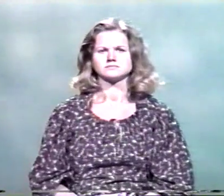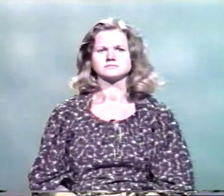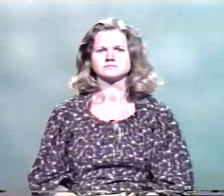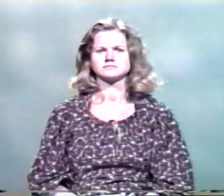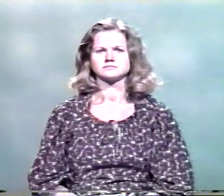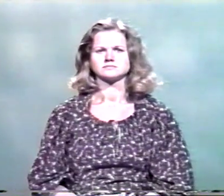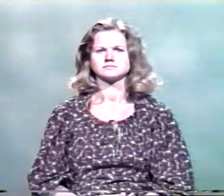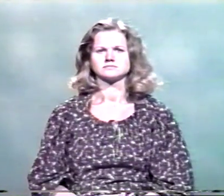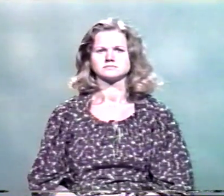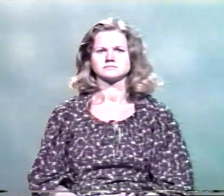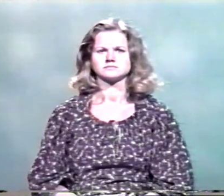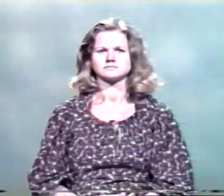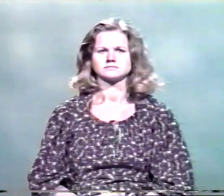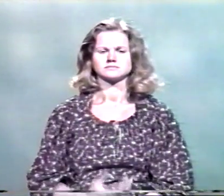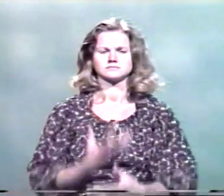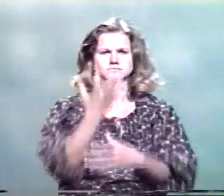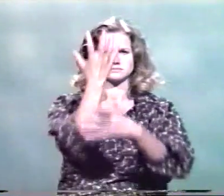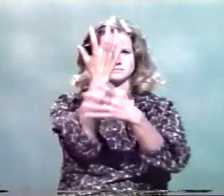Many people fitting into a small space.